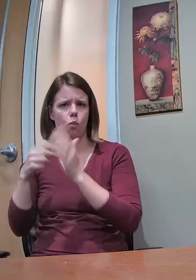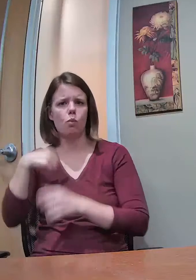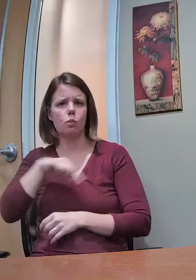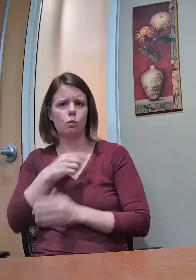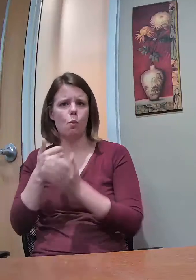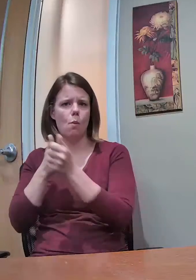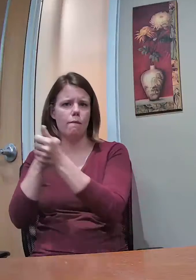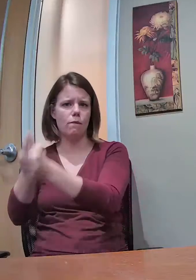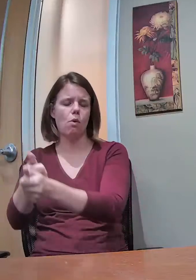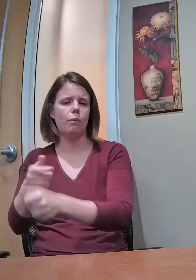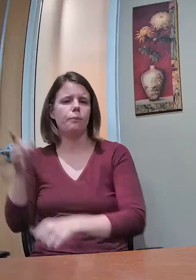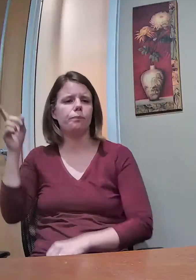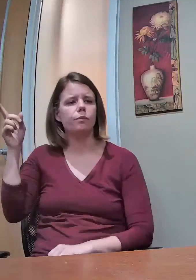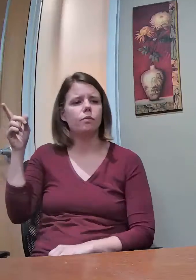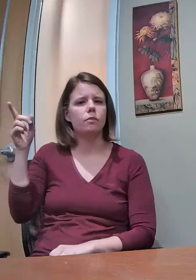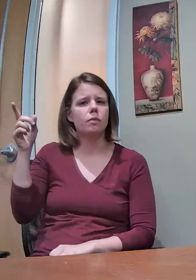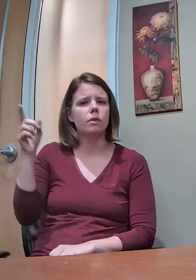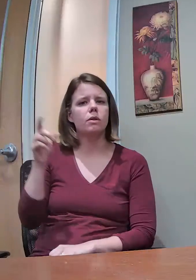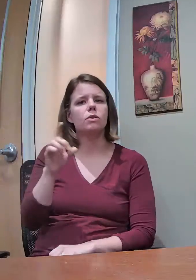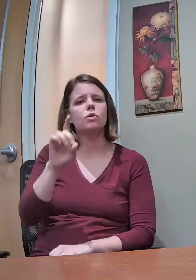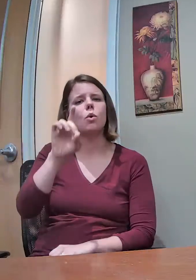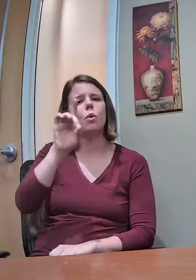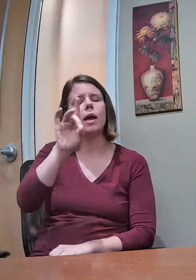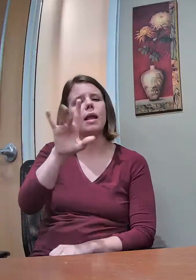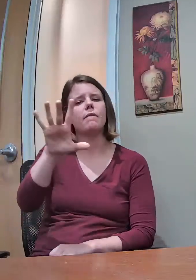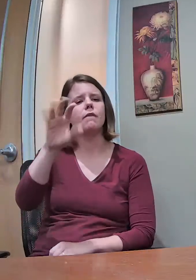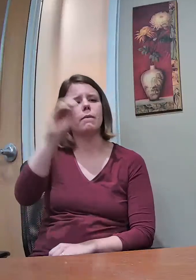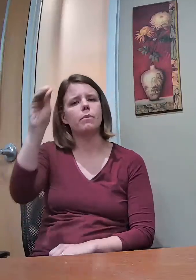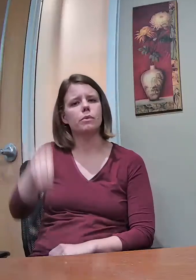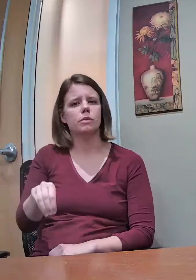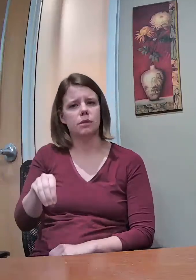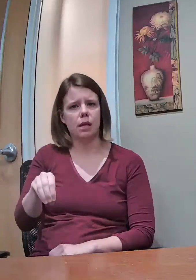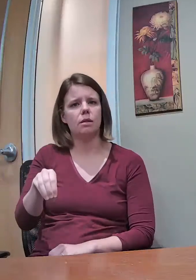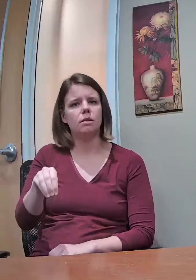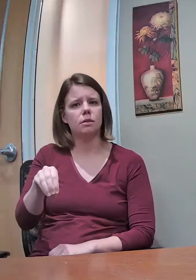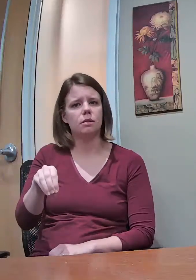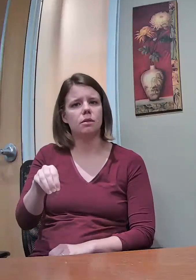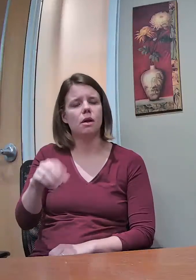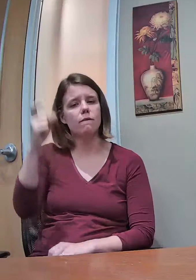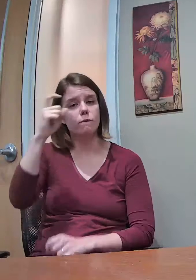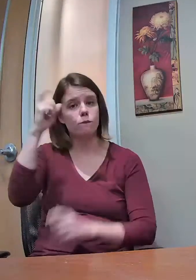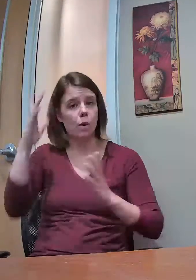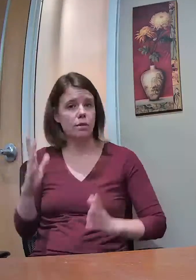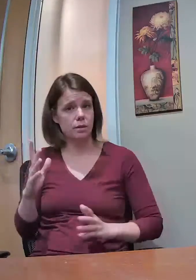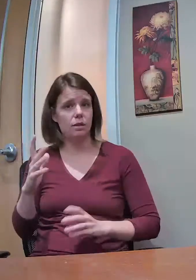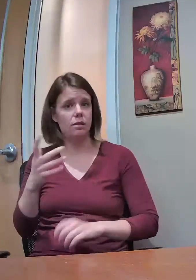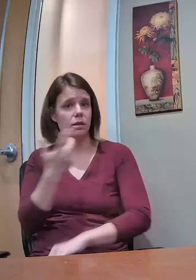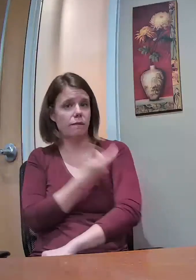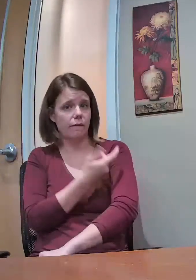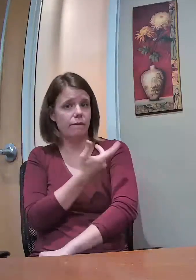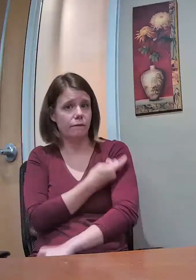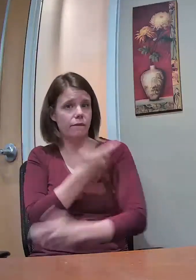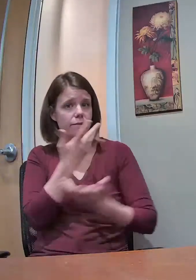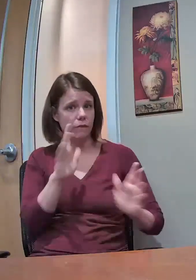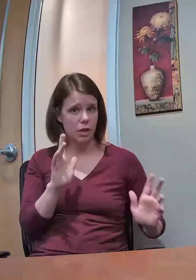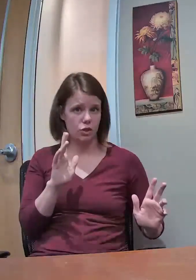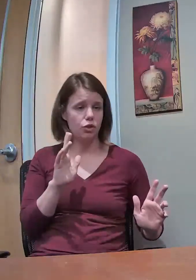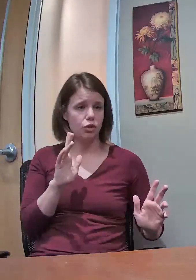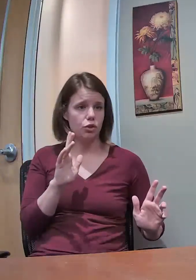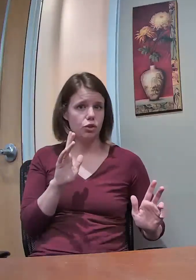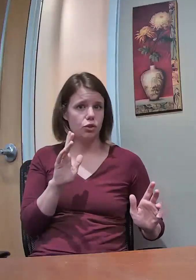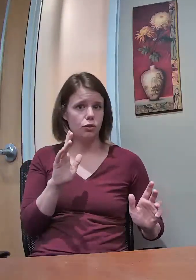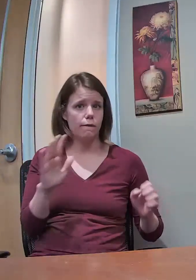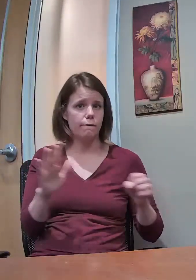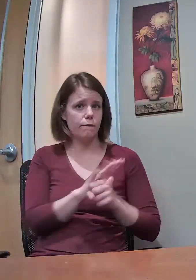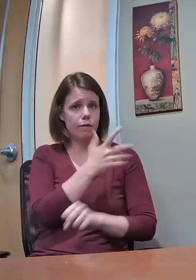for example, 85% of residents fully immunized and 70% of staff fully immunized. If we were